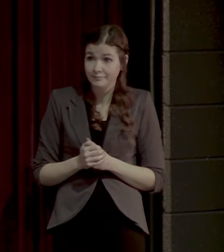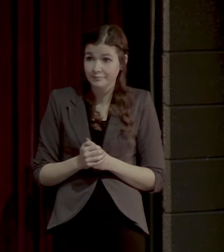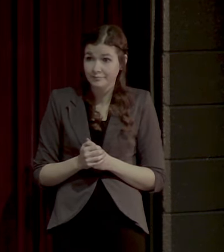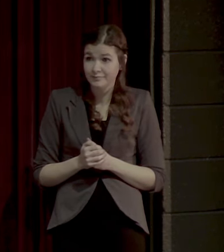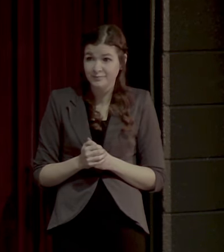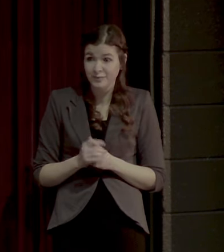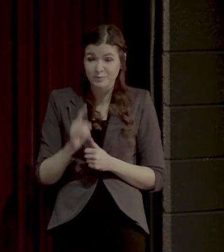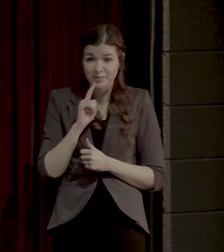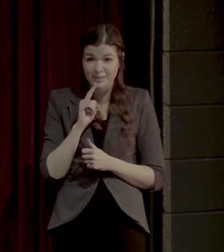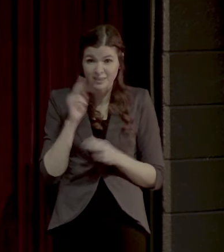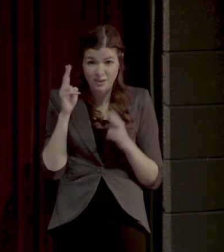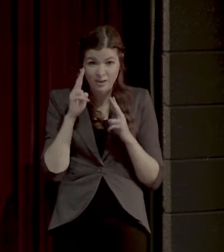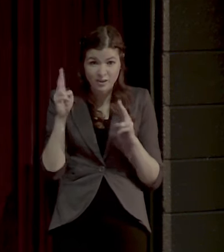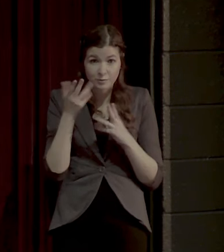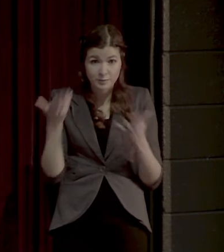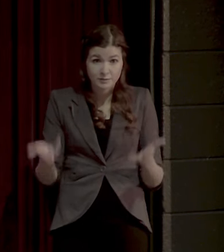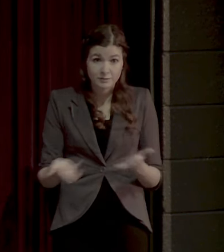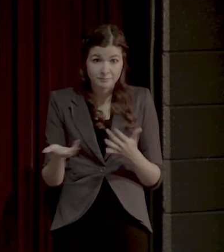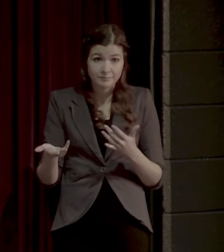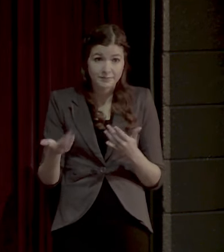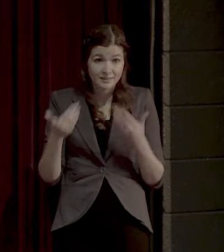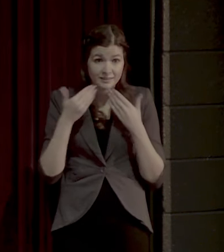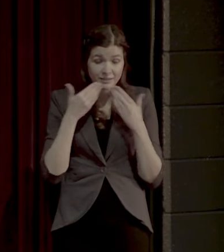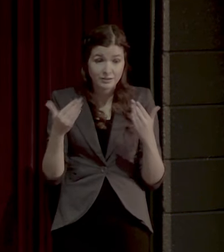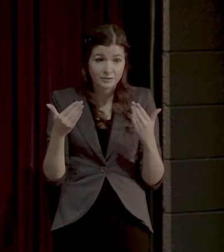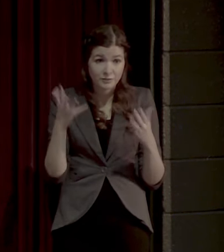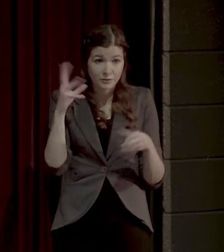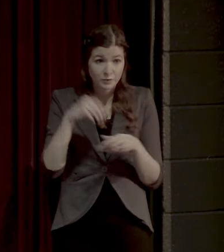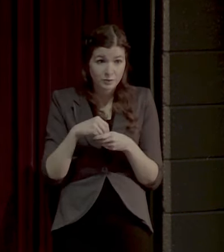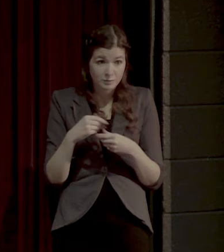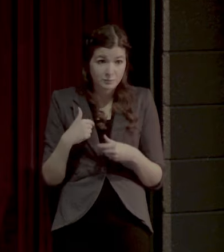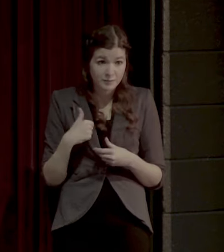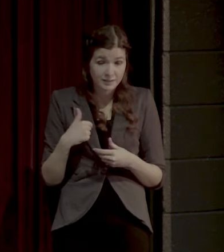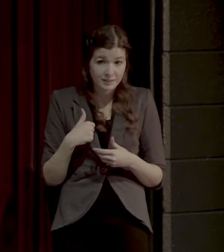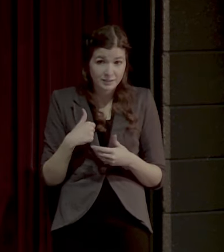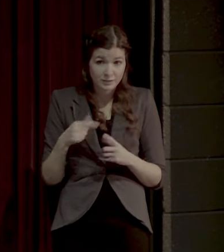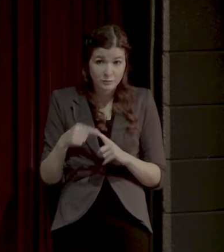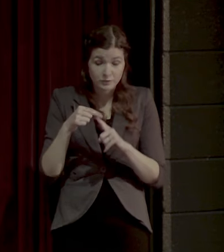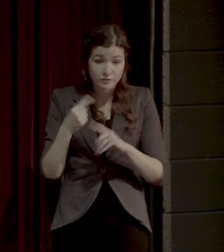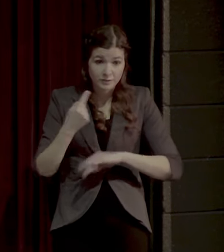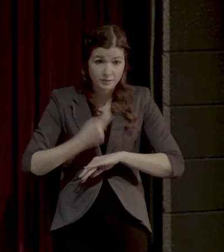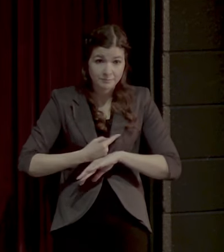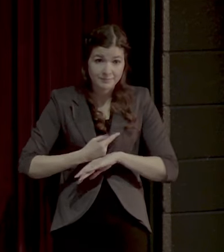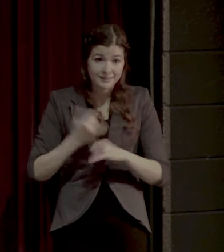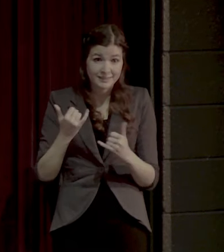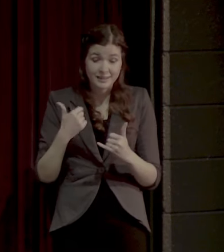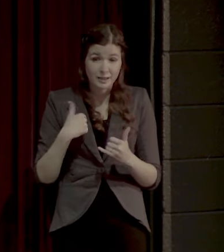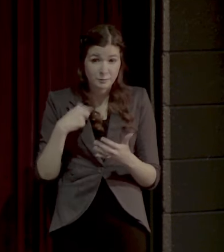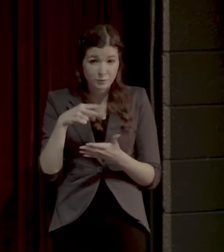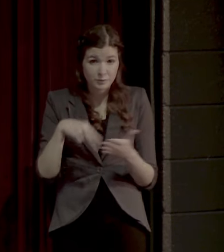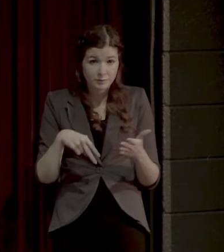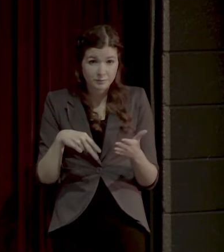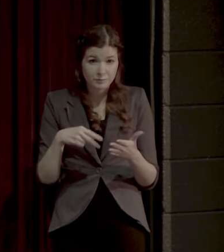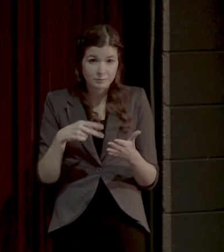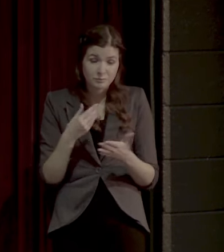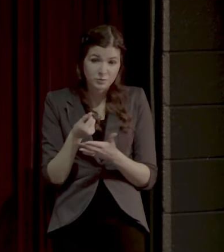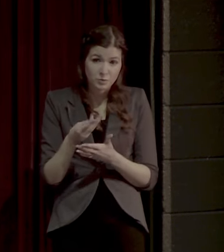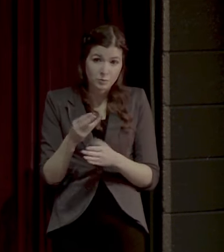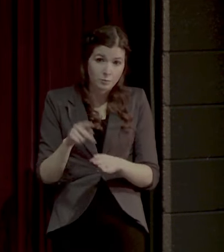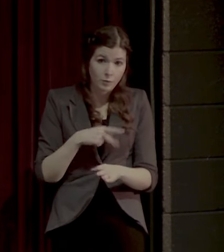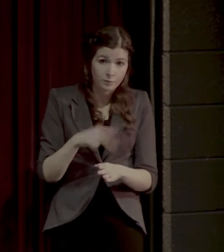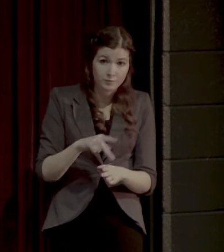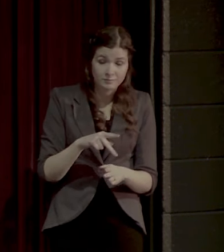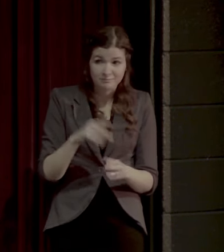It's truly an honor to be here, so thank you for including me in your special day. Today I'm going to read a couple poems and share a